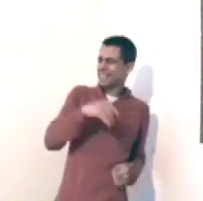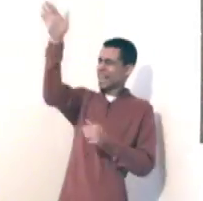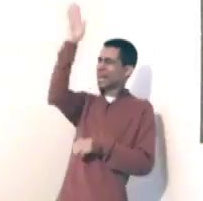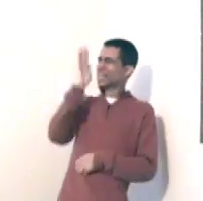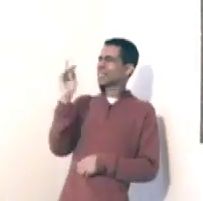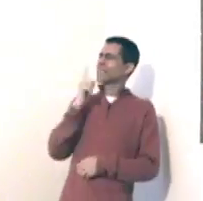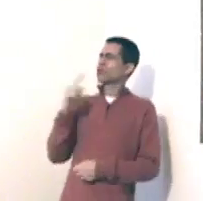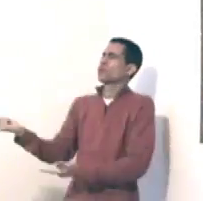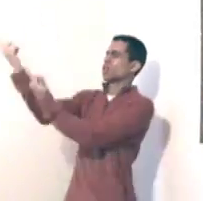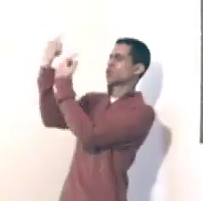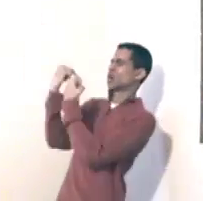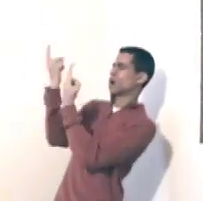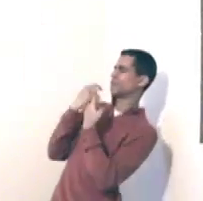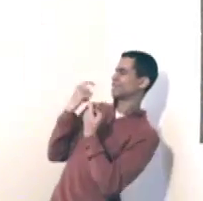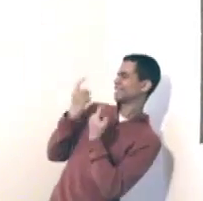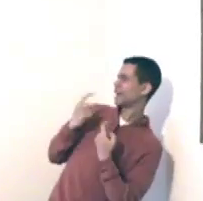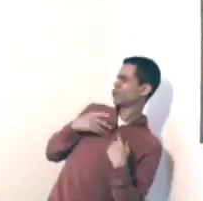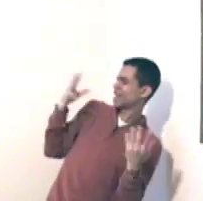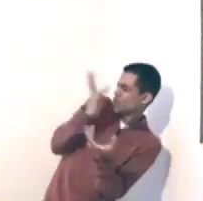God that will come down?